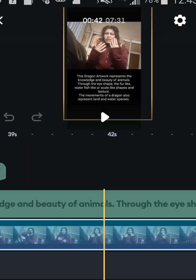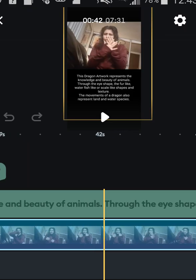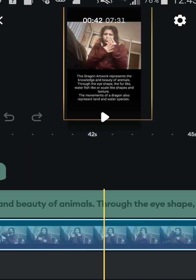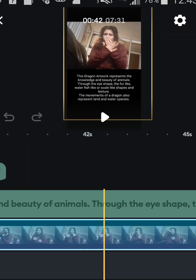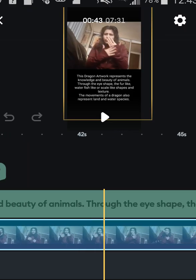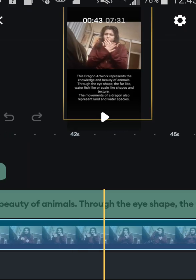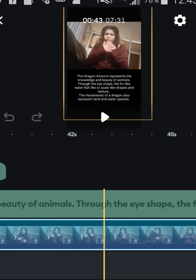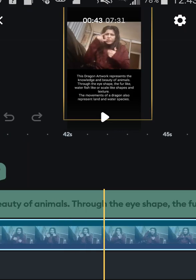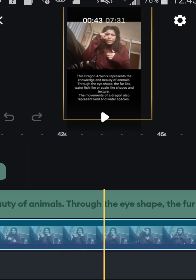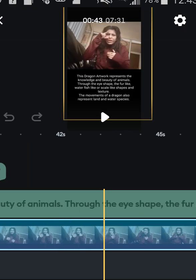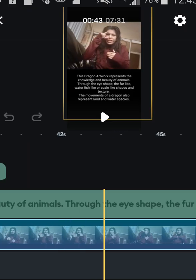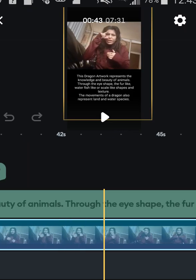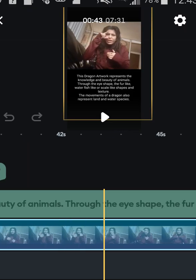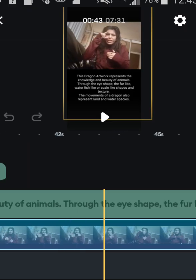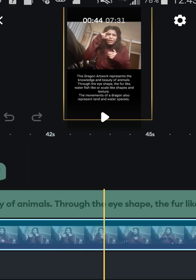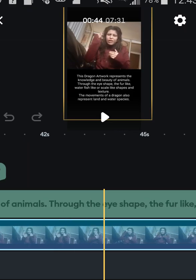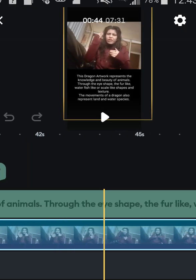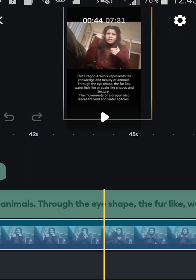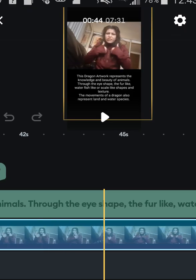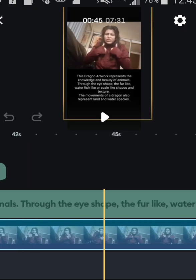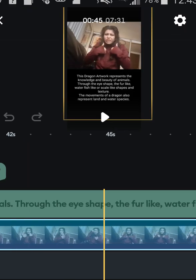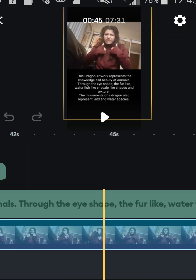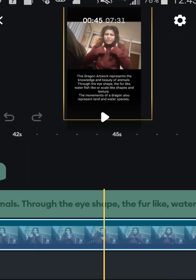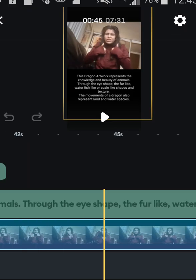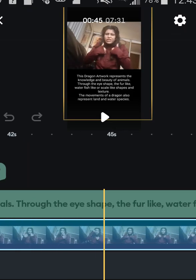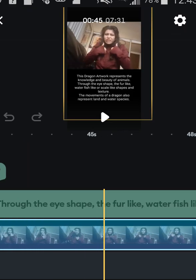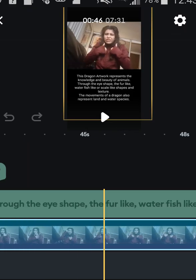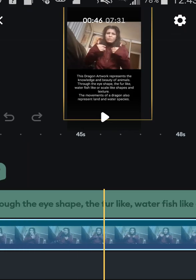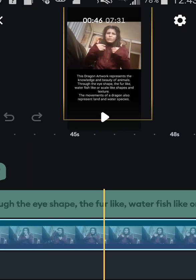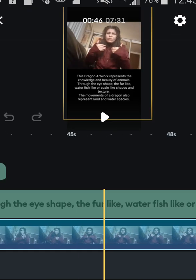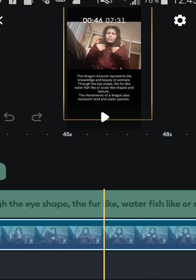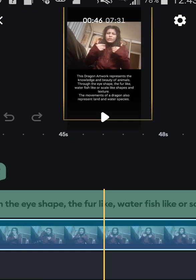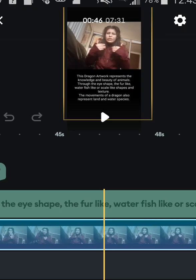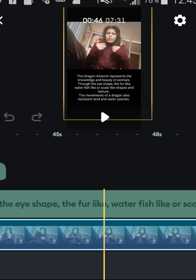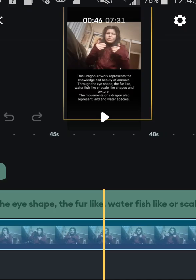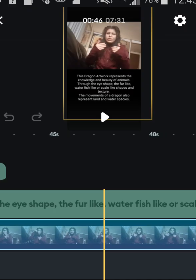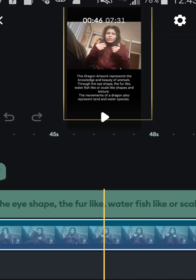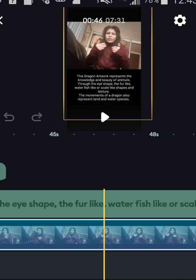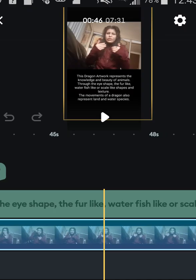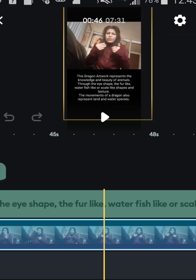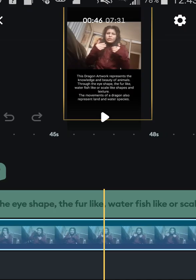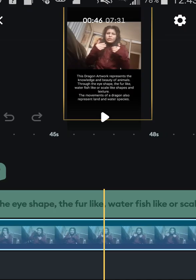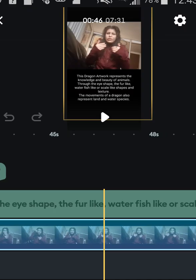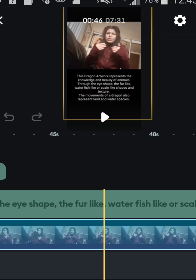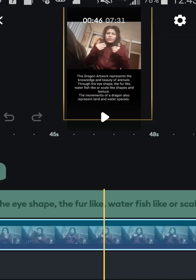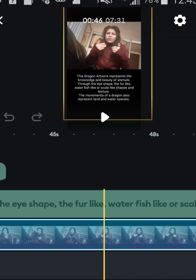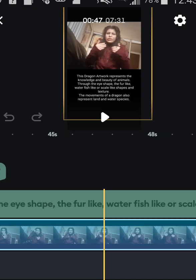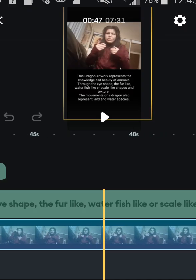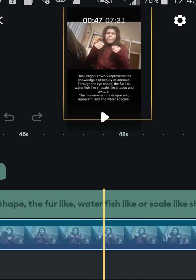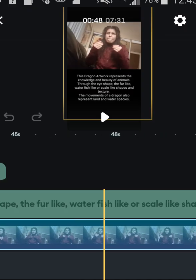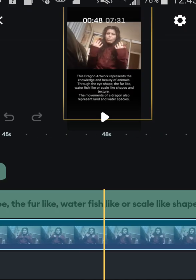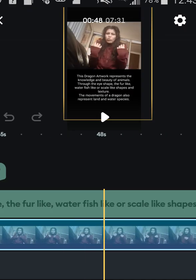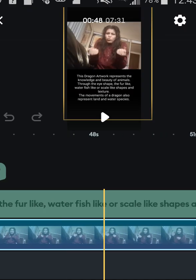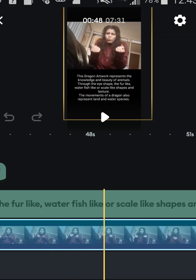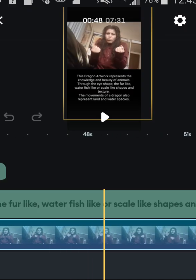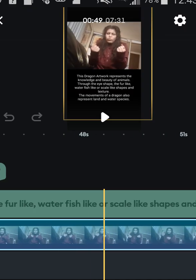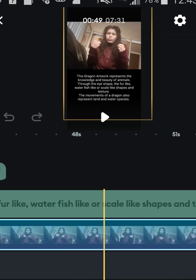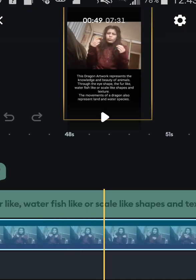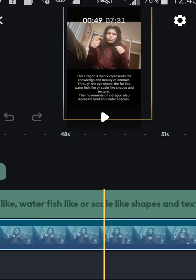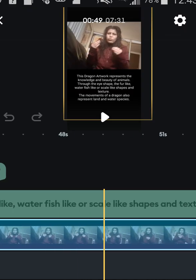But there were more specific details